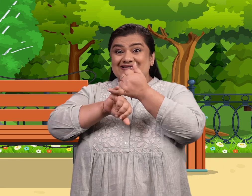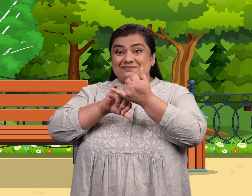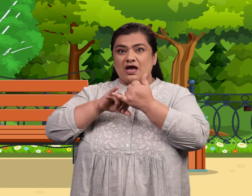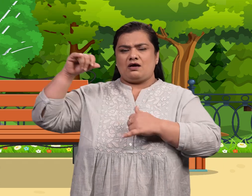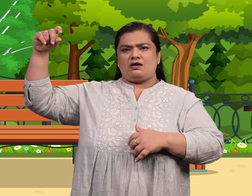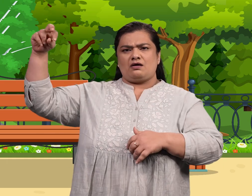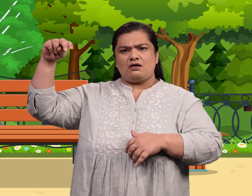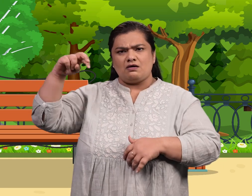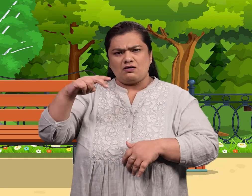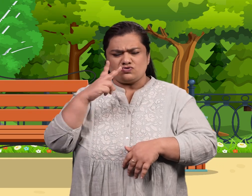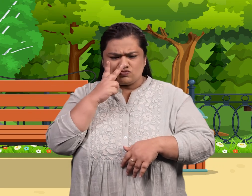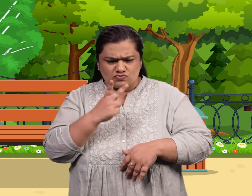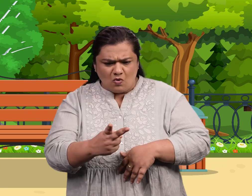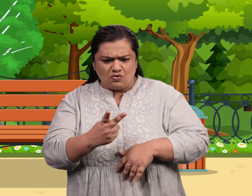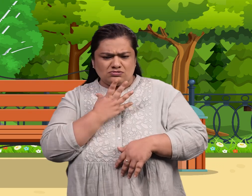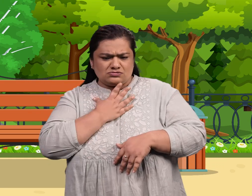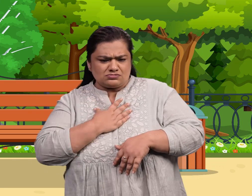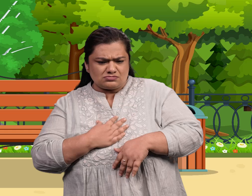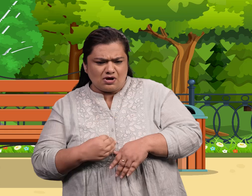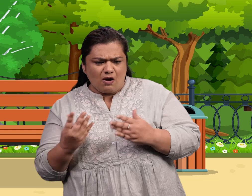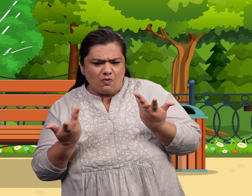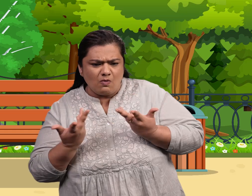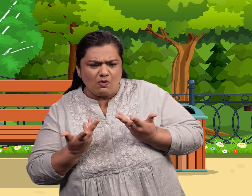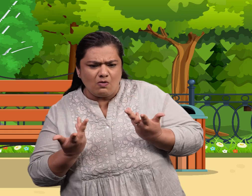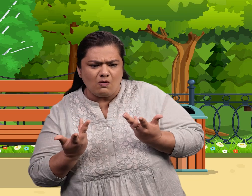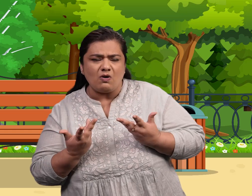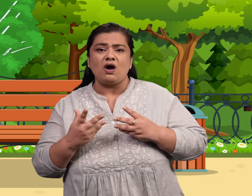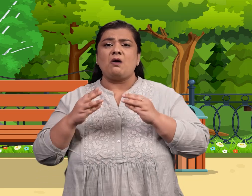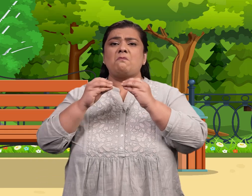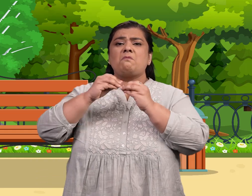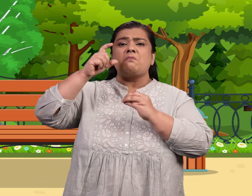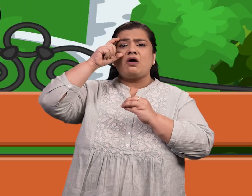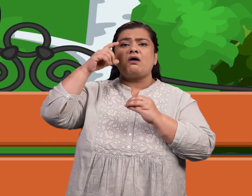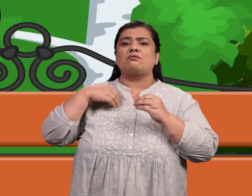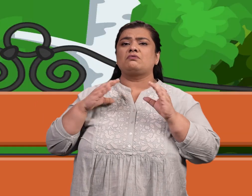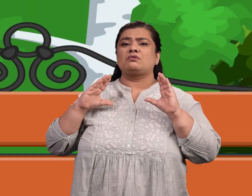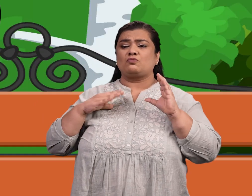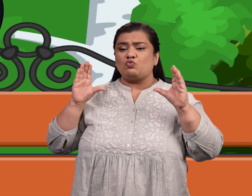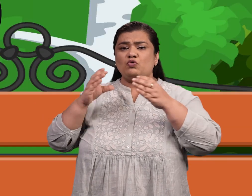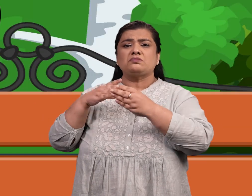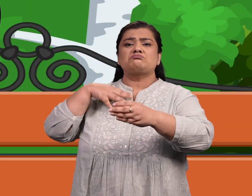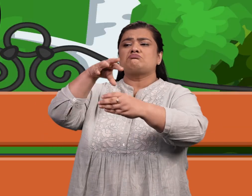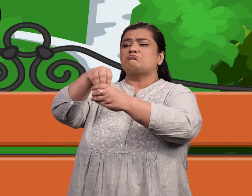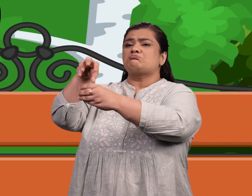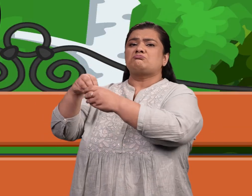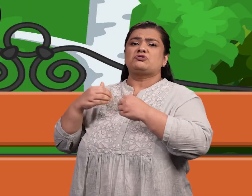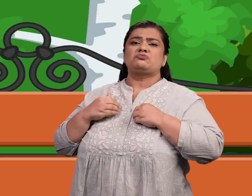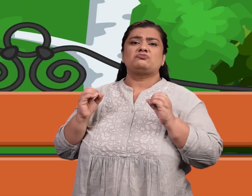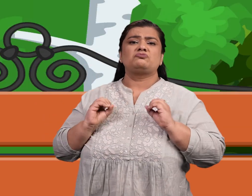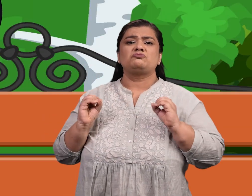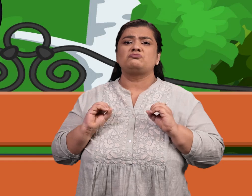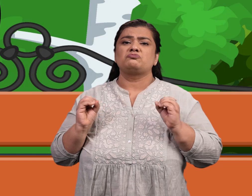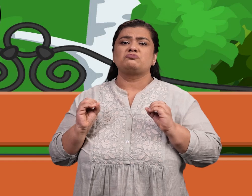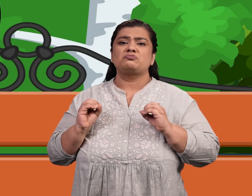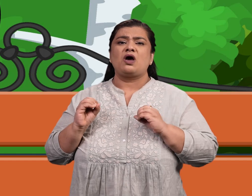Mrs. Sharma, the principal who was passing by, saw Bharat sad and asked what happened. Bharat said sadly,